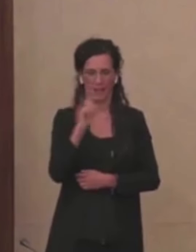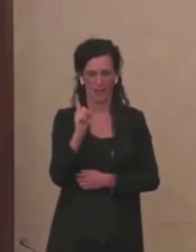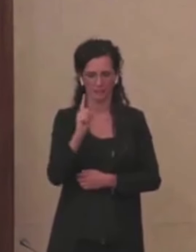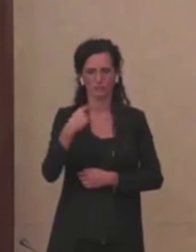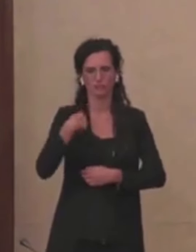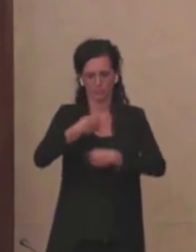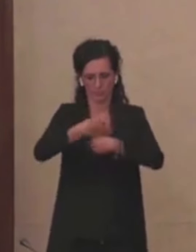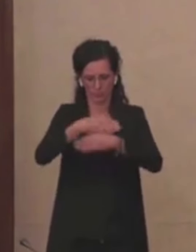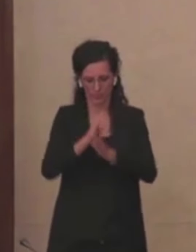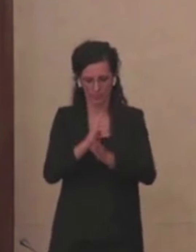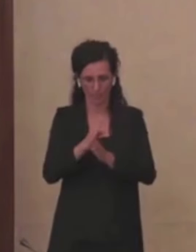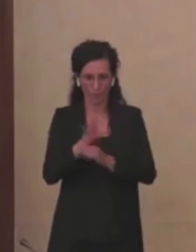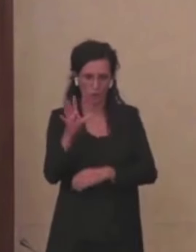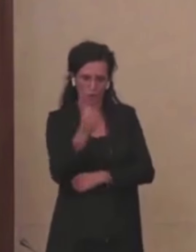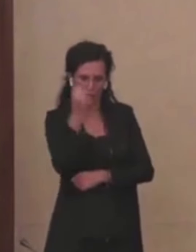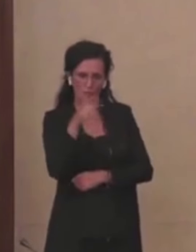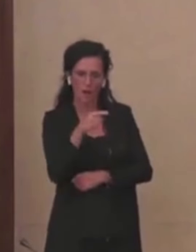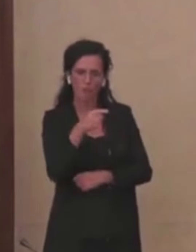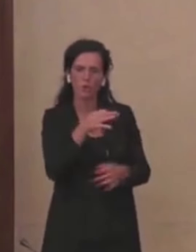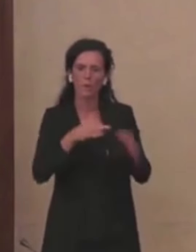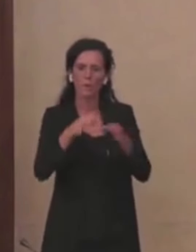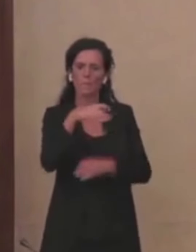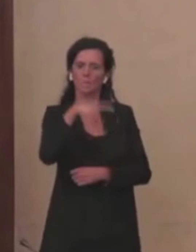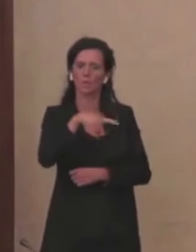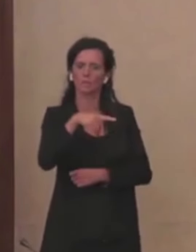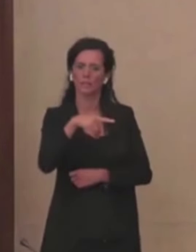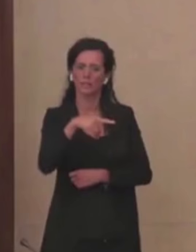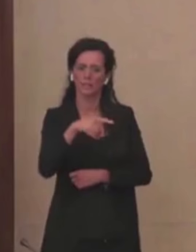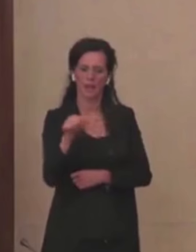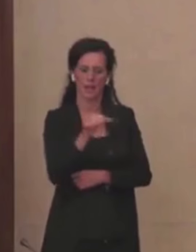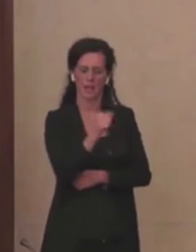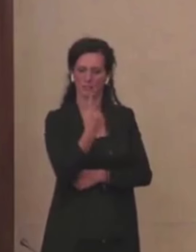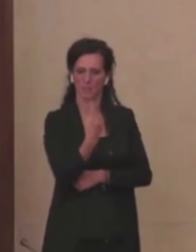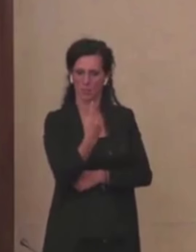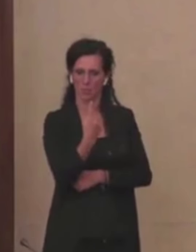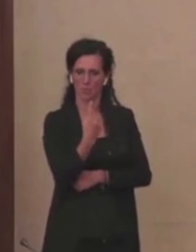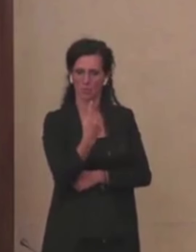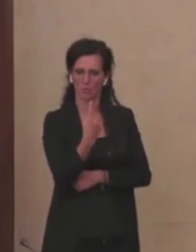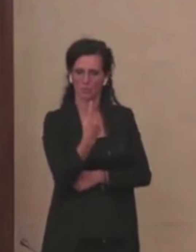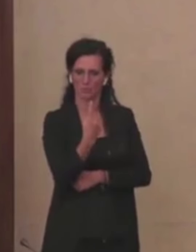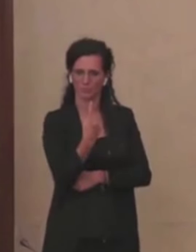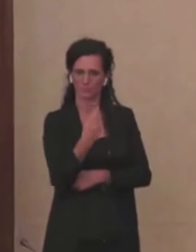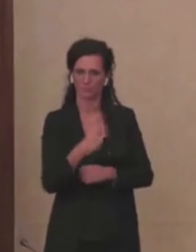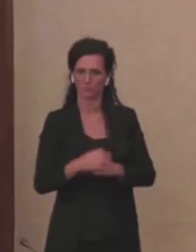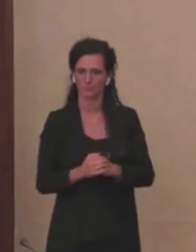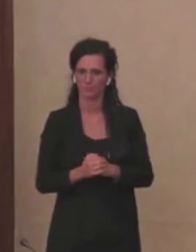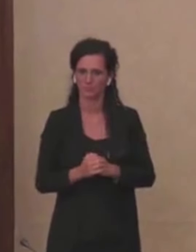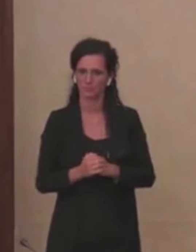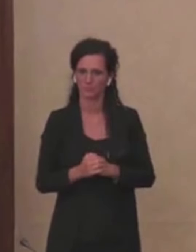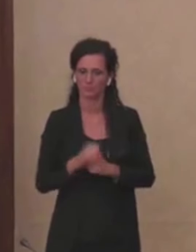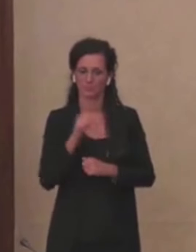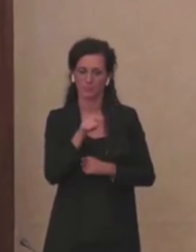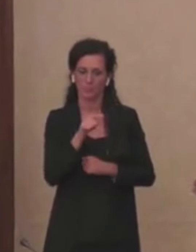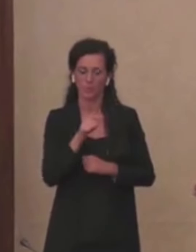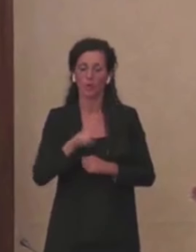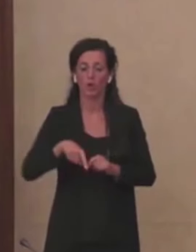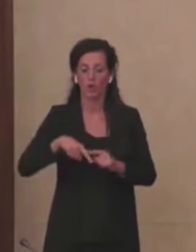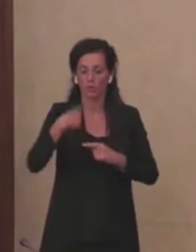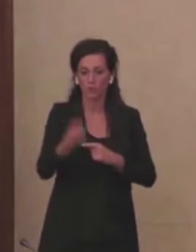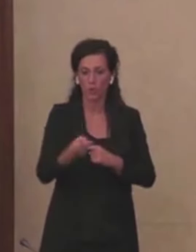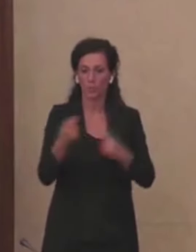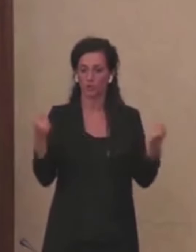SARS-CoV-2 17 months after infection. These cells have